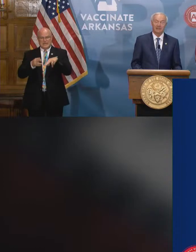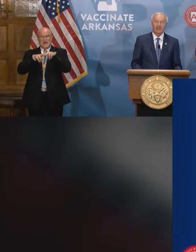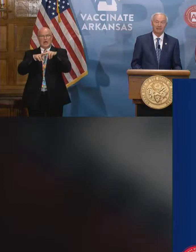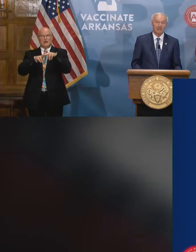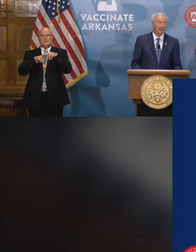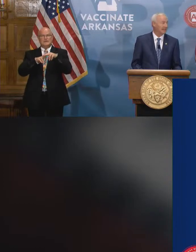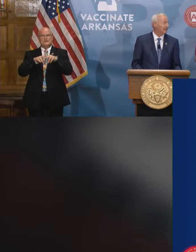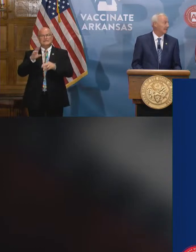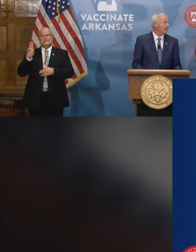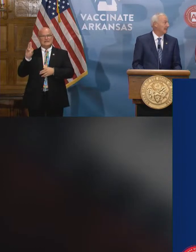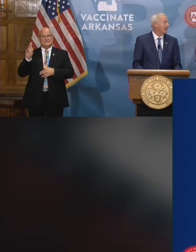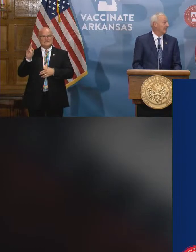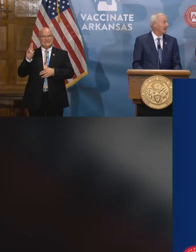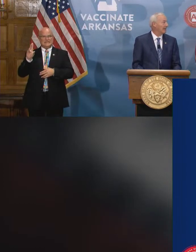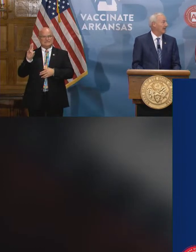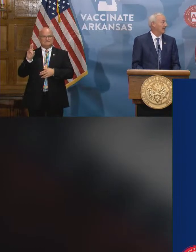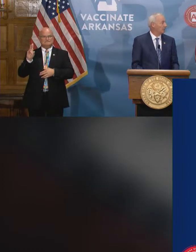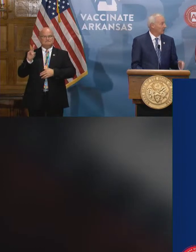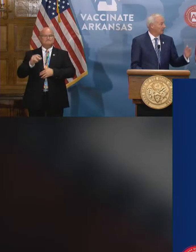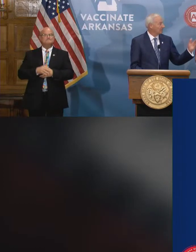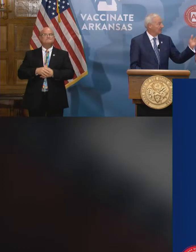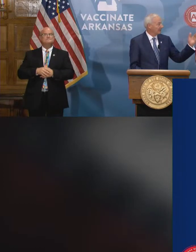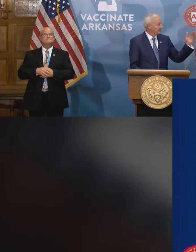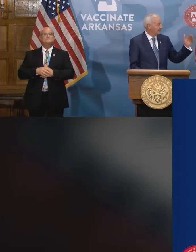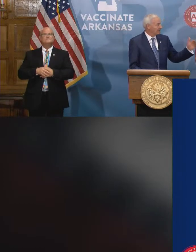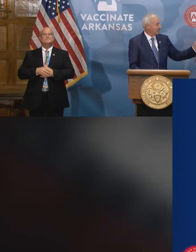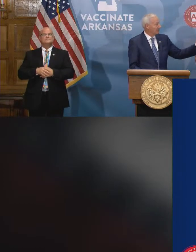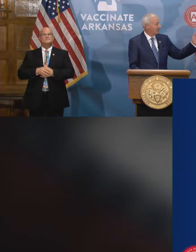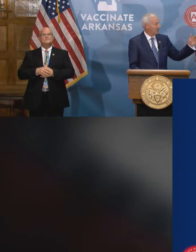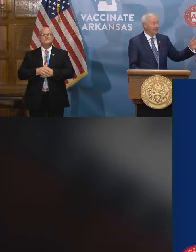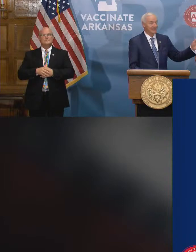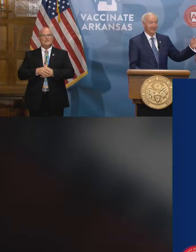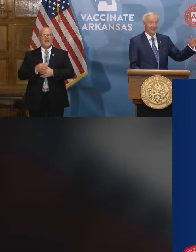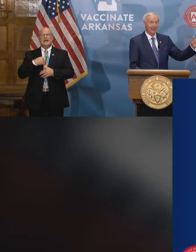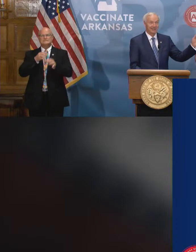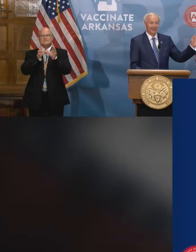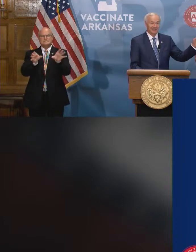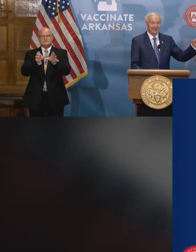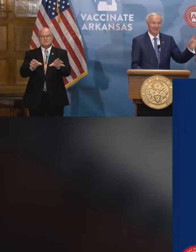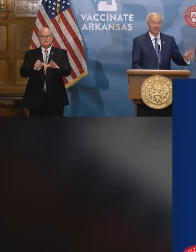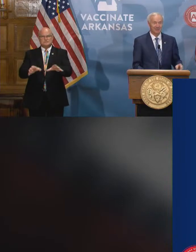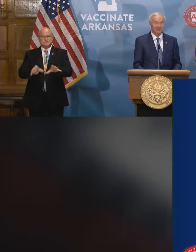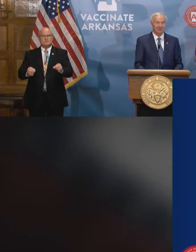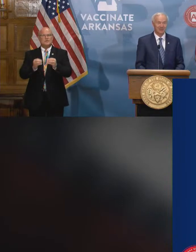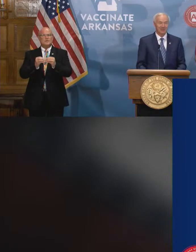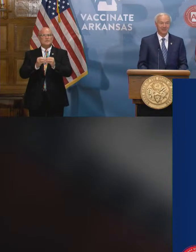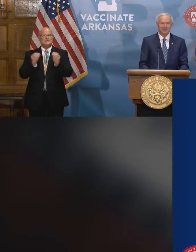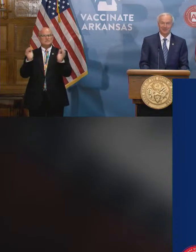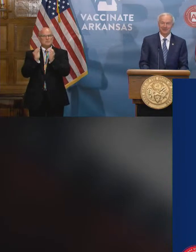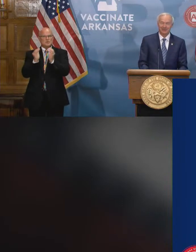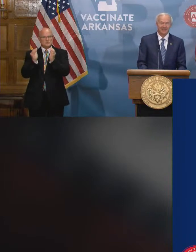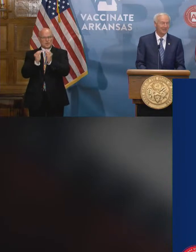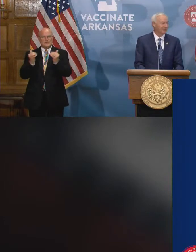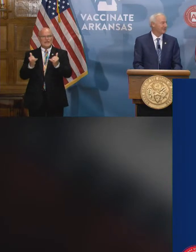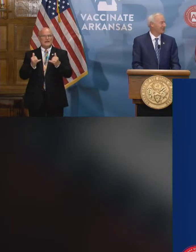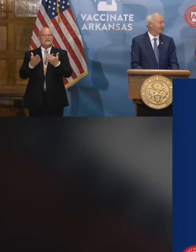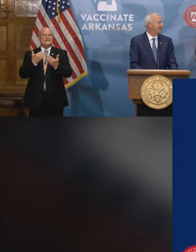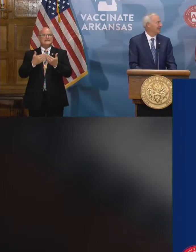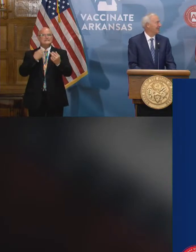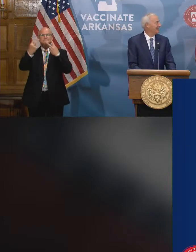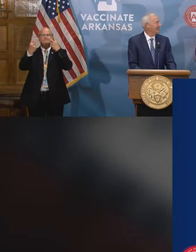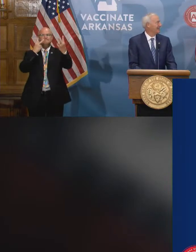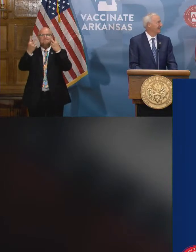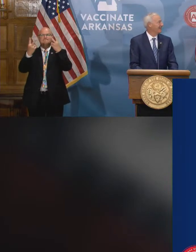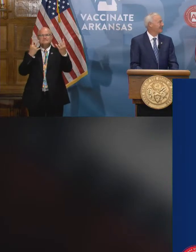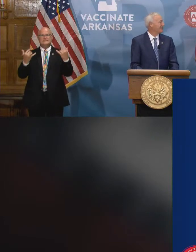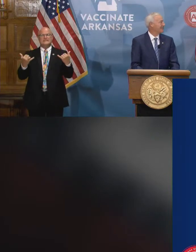by 17. And we're going to, as you know, I'm breaking these out a little bit smaller so they're easier to